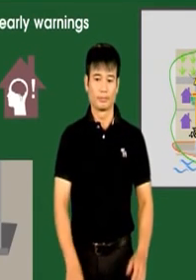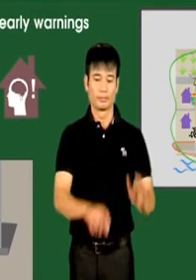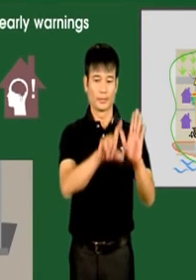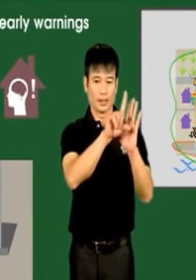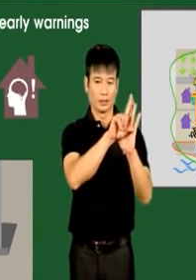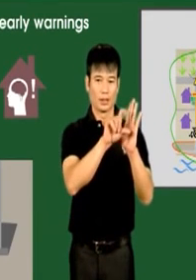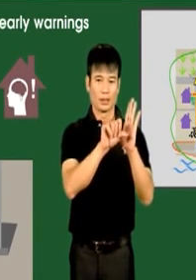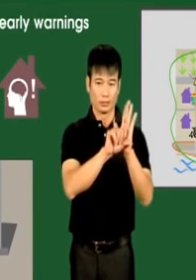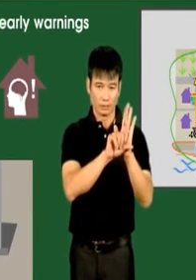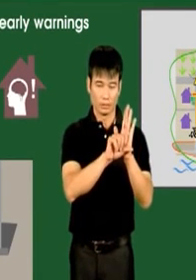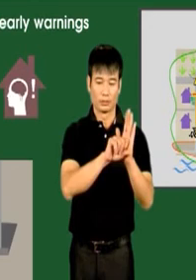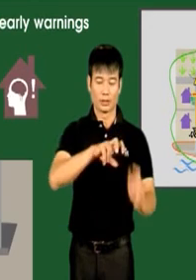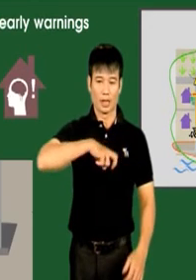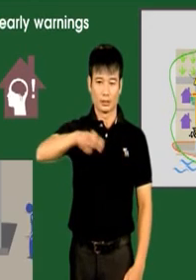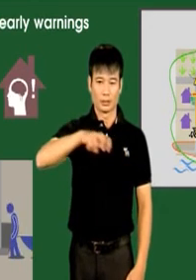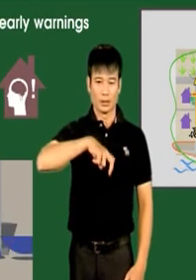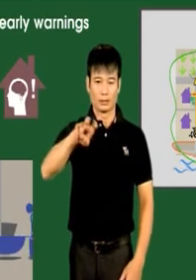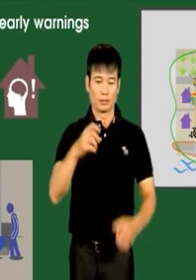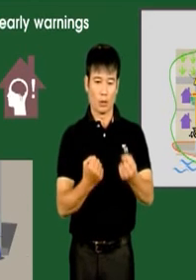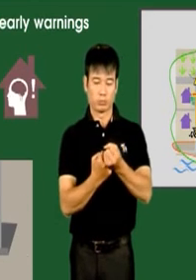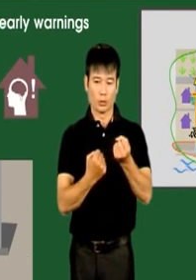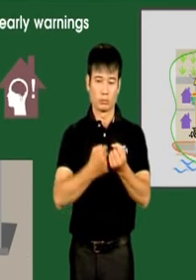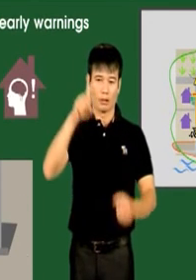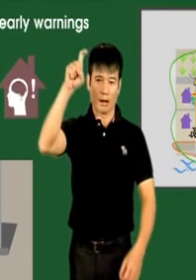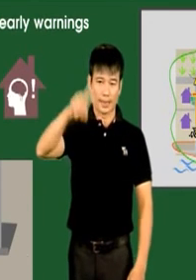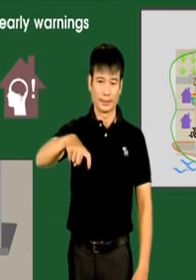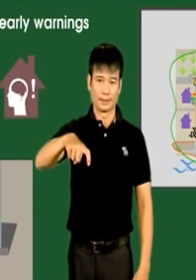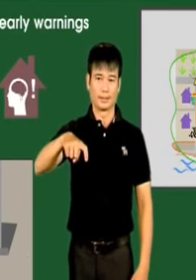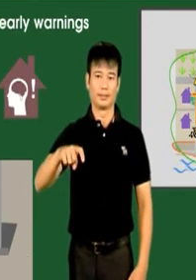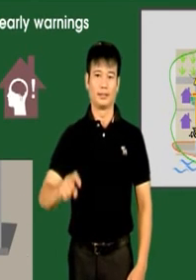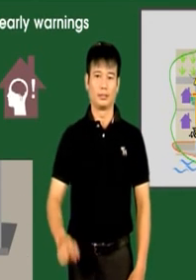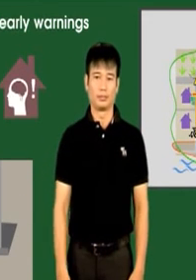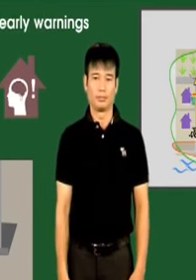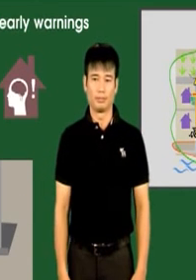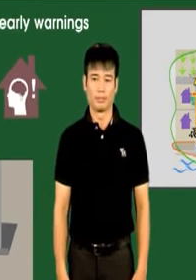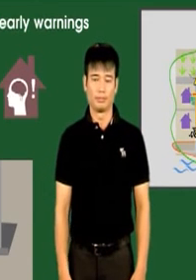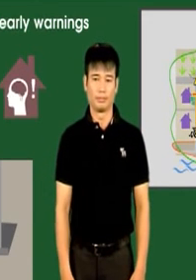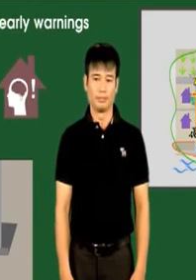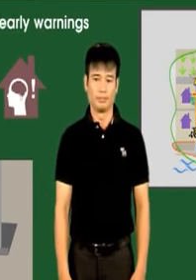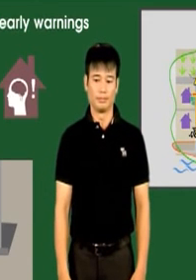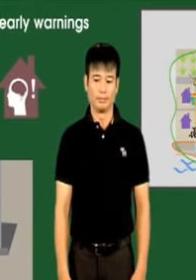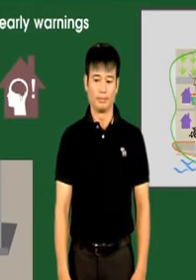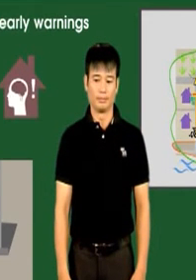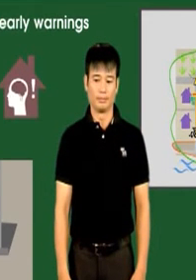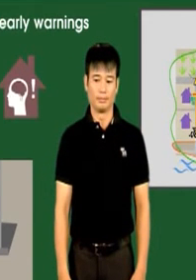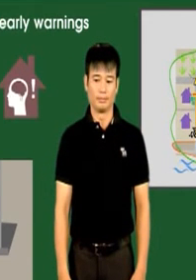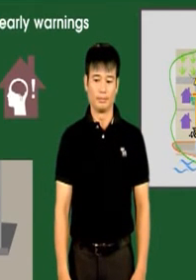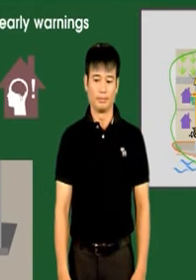Rescue teams or Village Disaster Risk Management Committee members will need to go to their houses to help them evacuate.